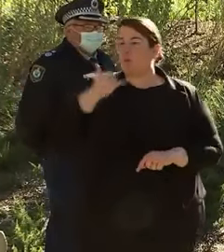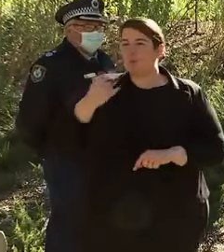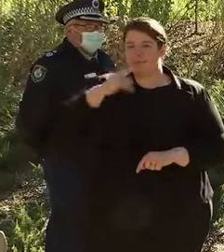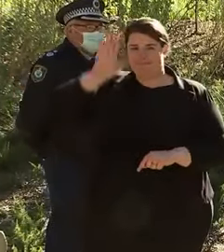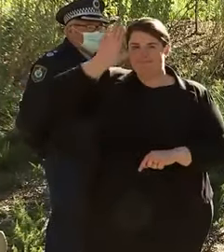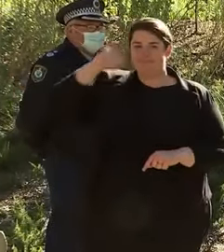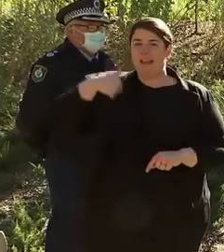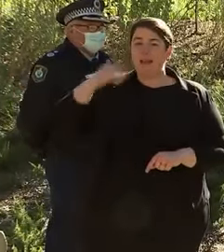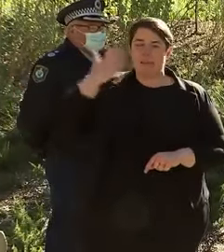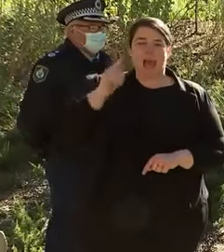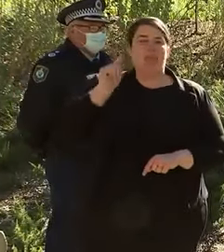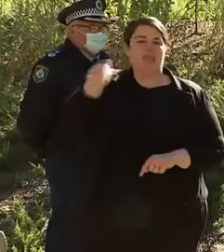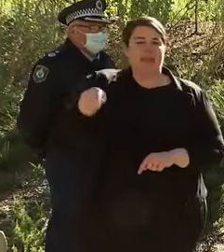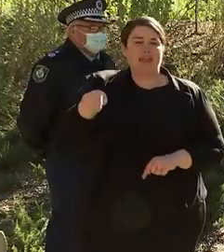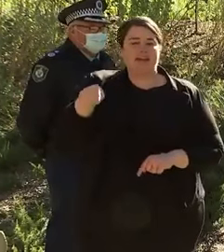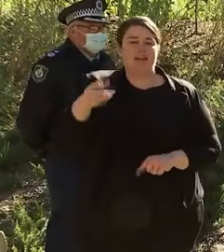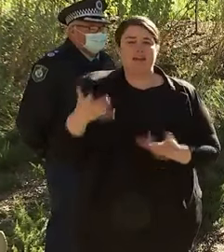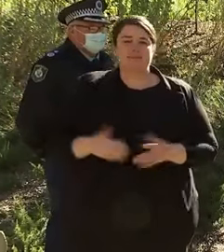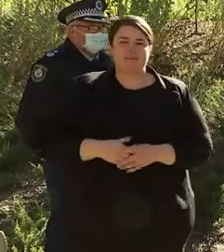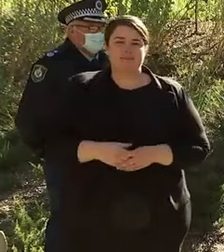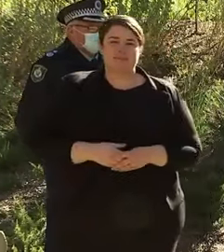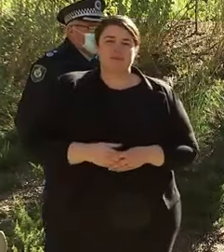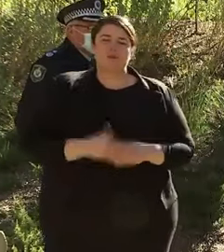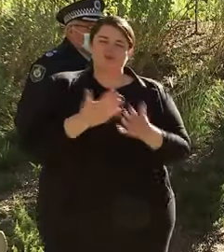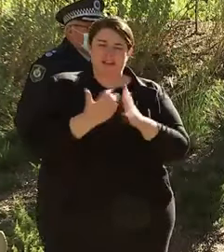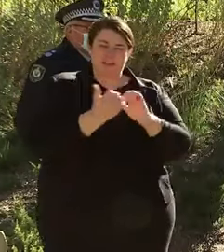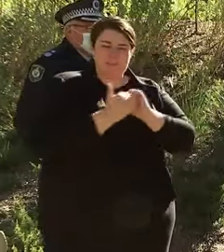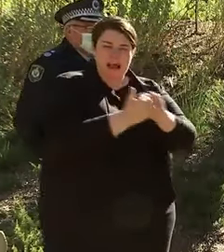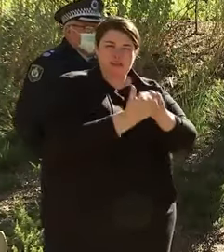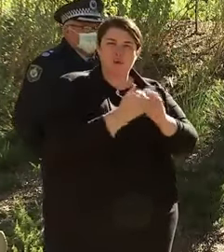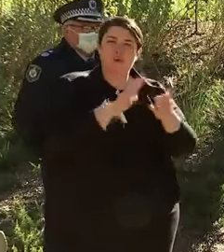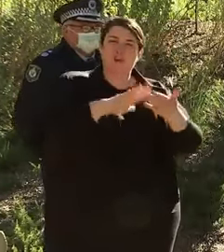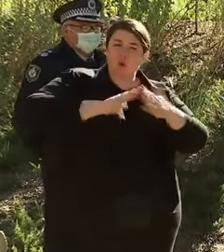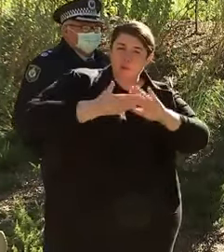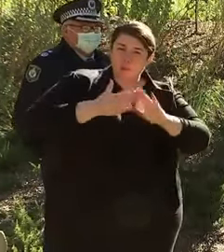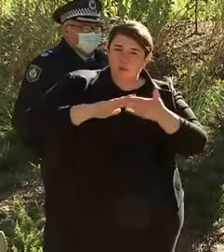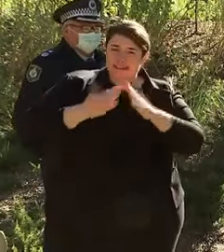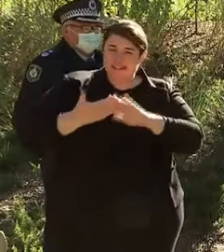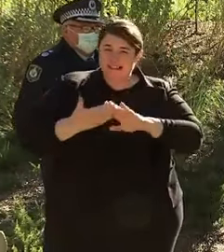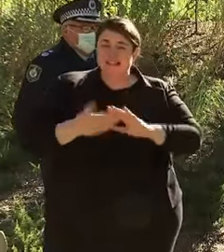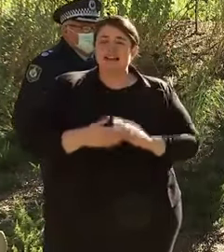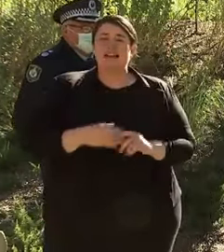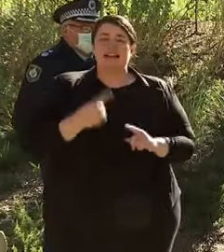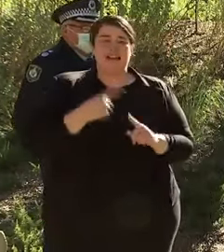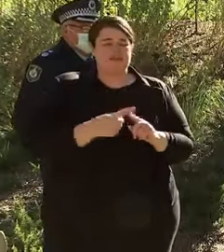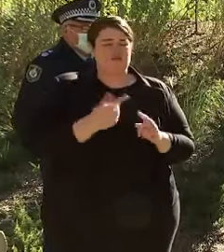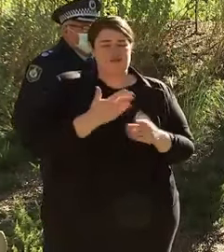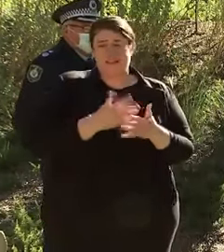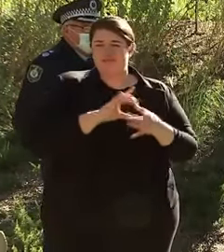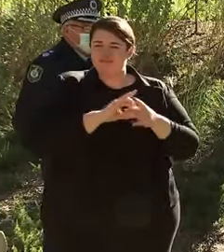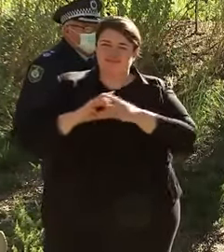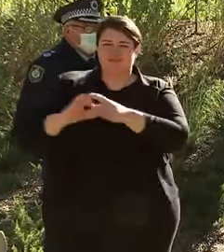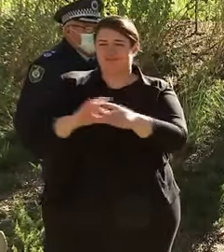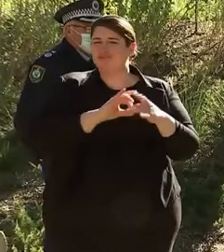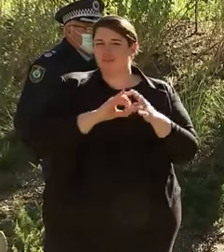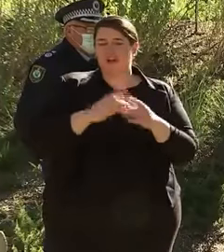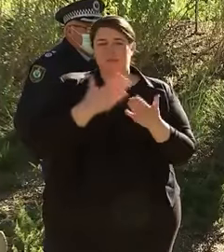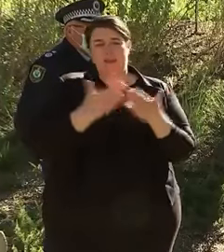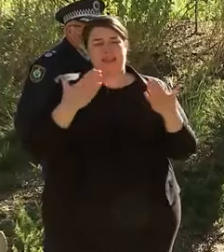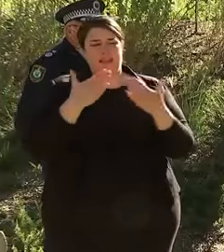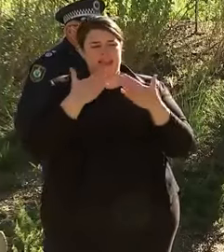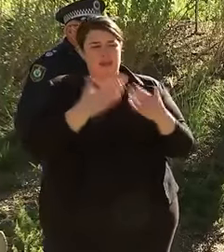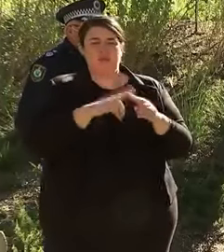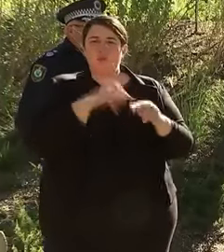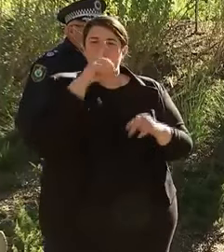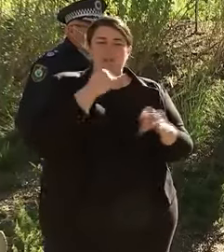again, it really is a partnership with the community, and I'm really grateful for the work of the close